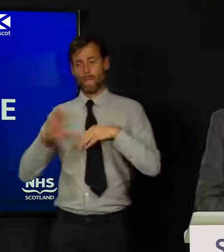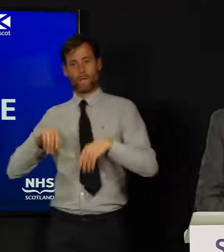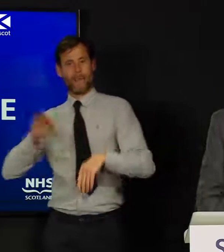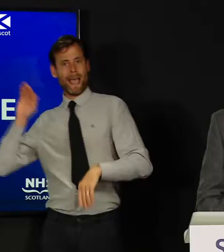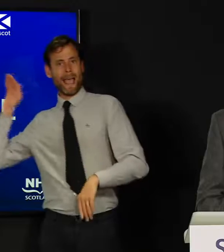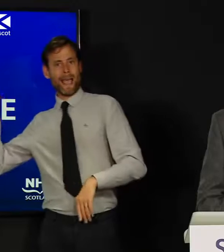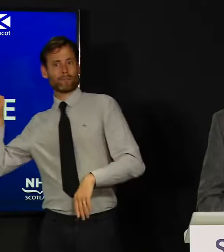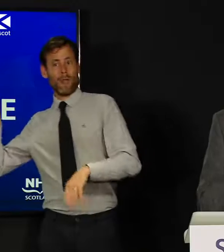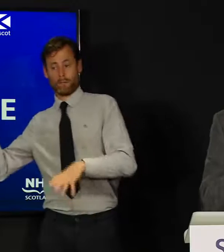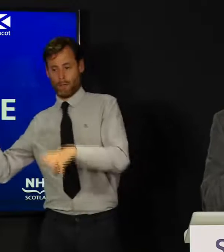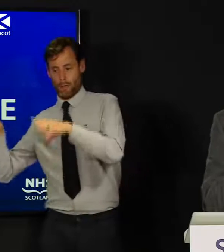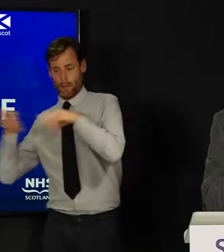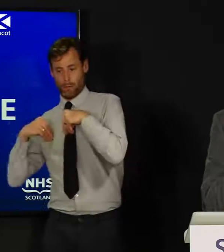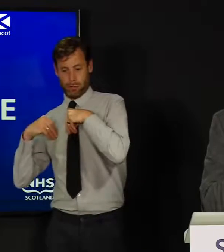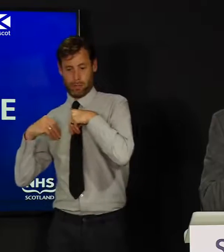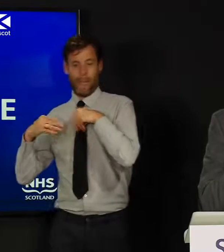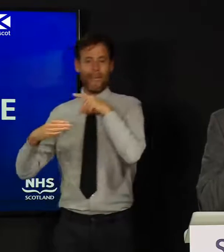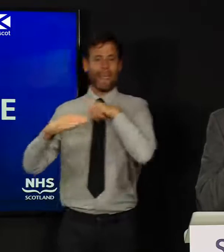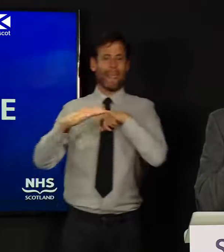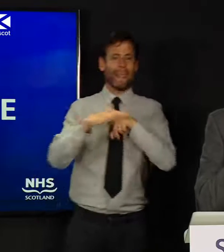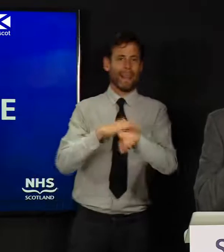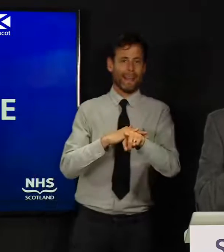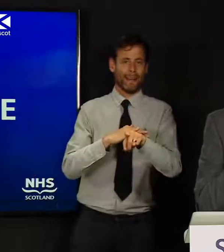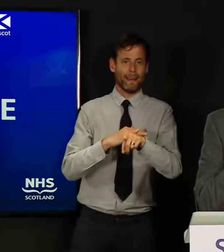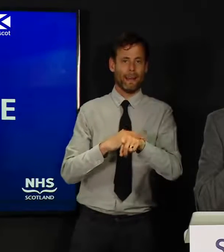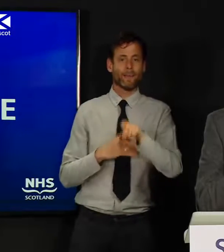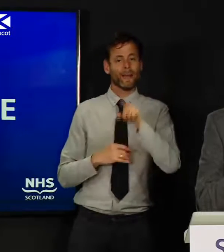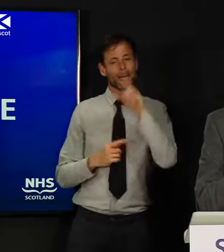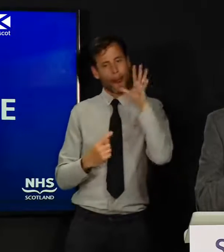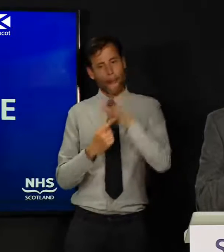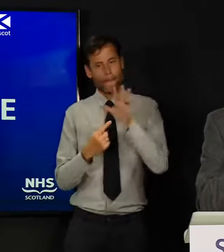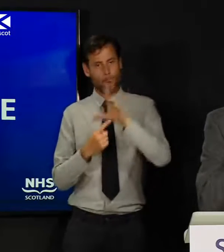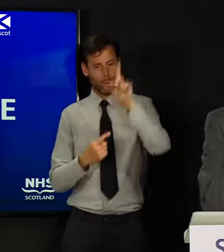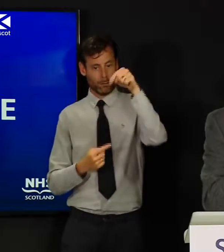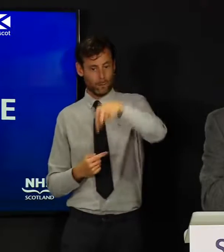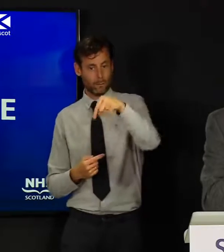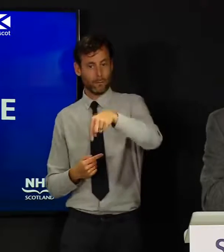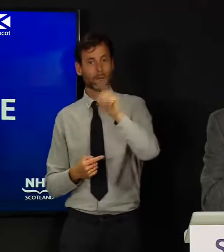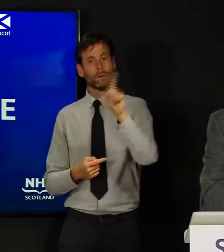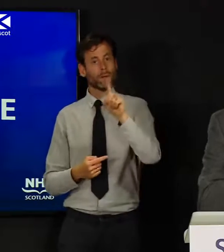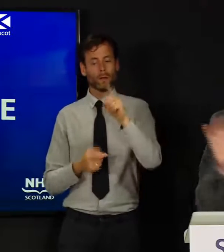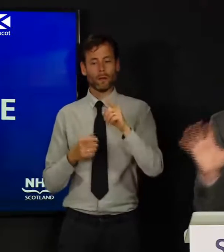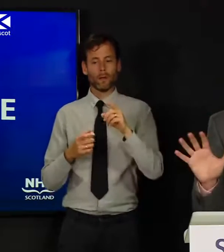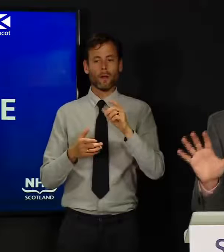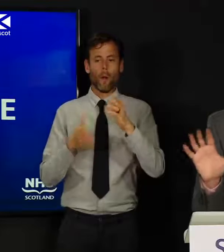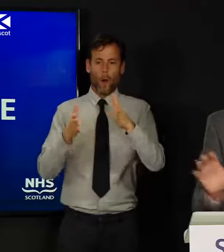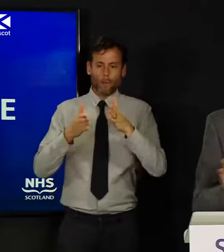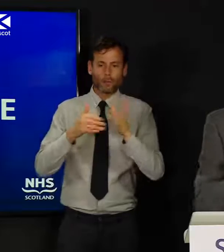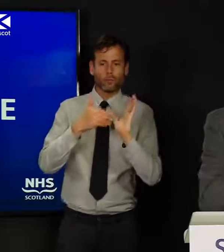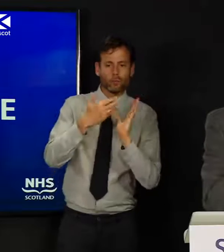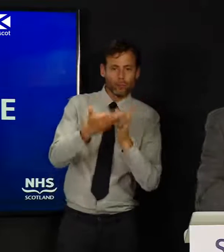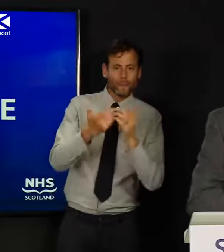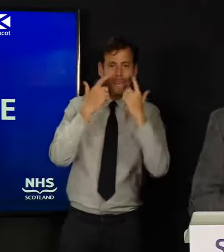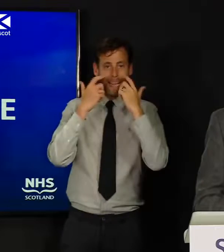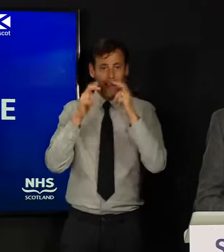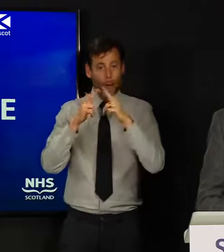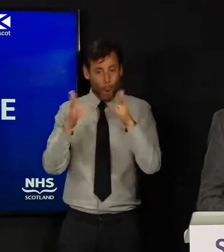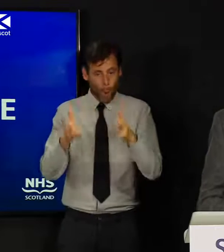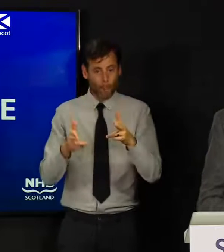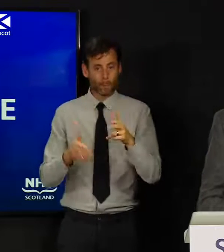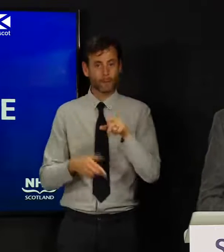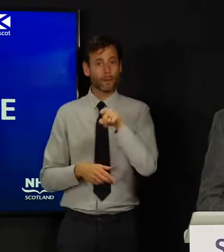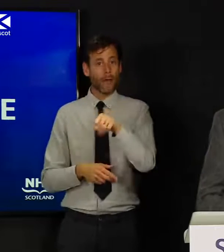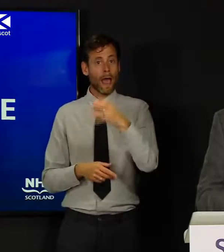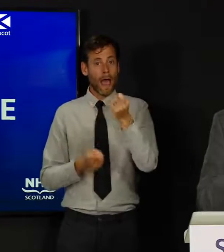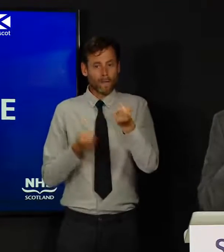in with them. The important thing has been infection and prevention control measures inside institutions, both care homes and